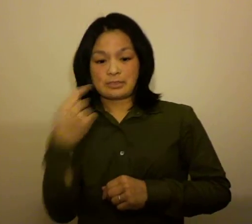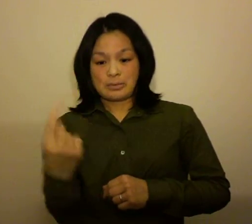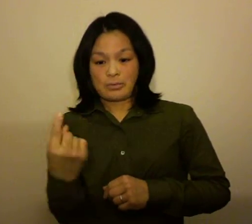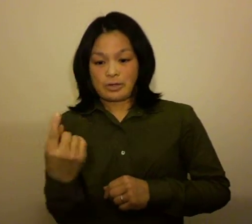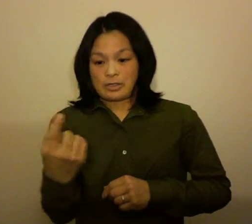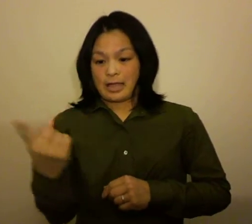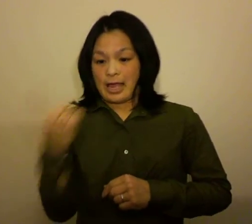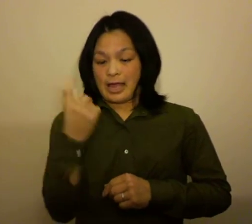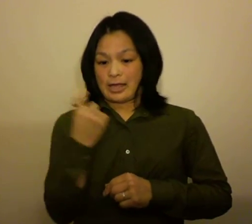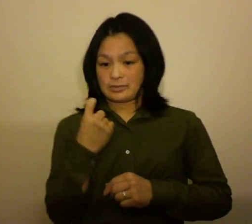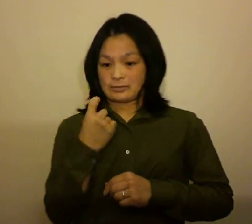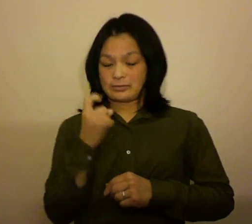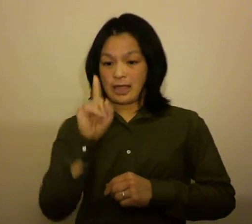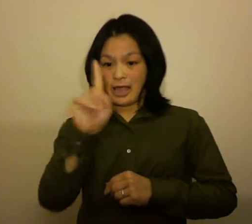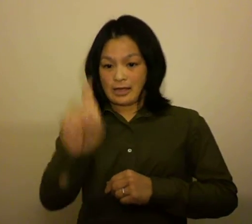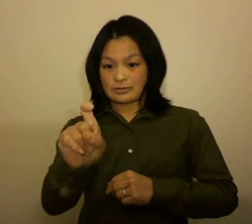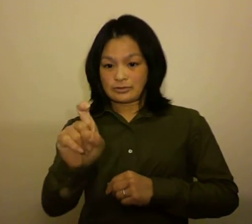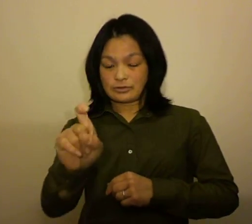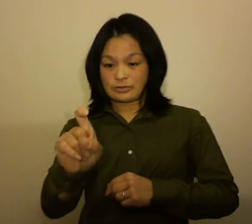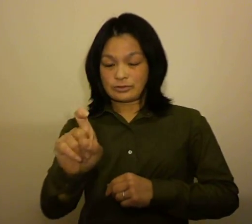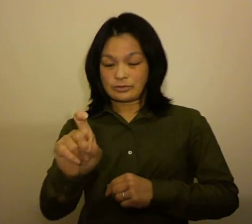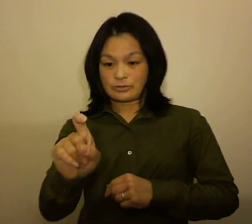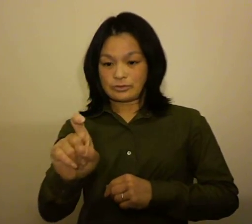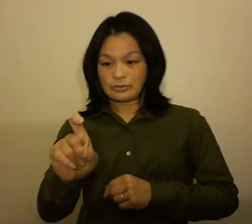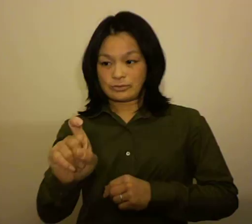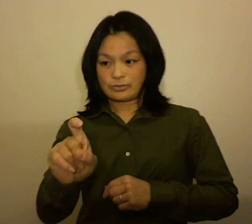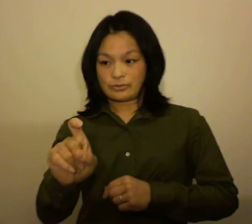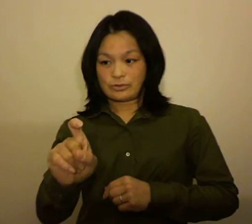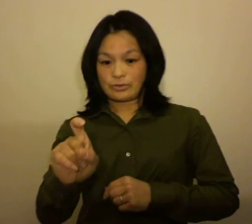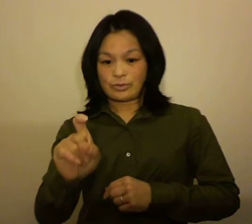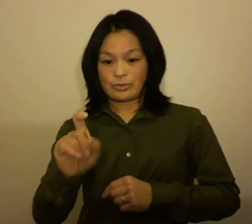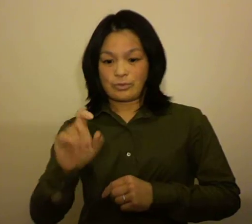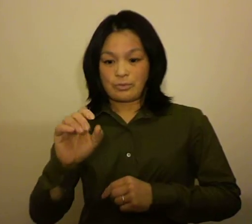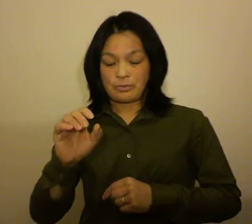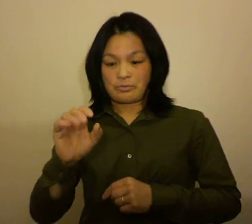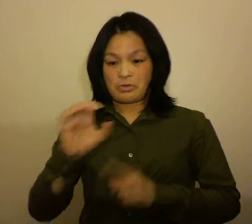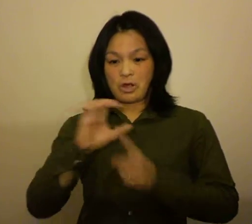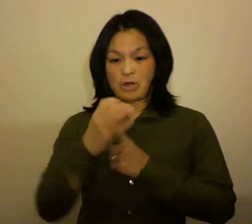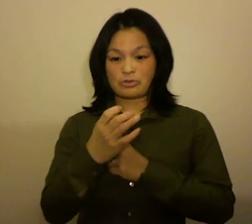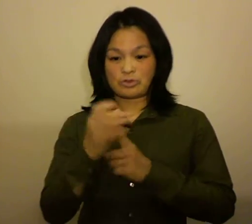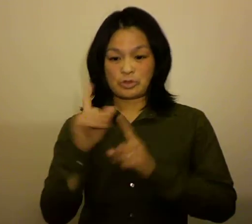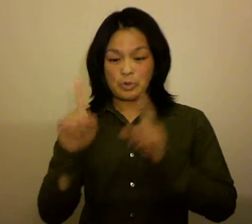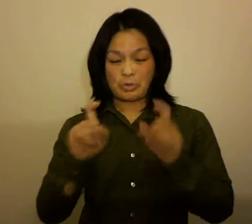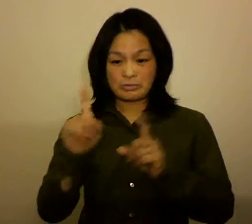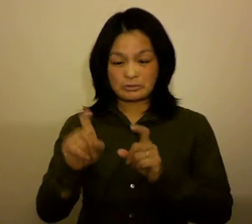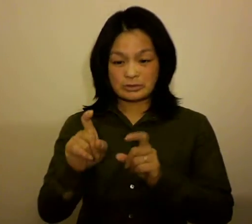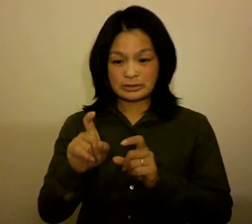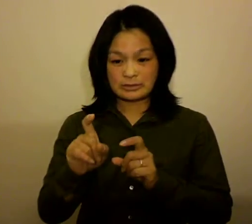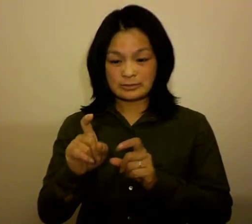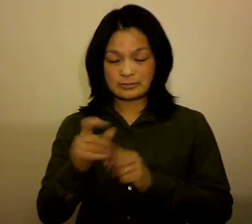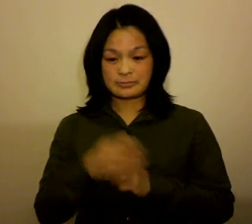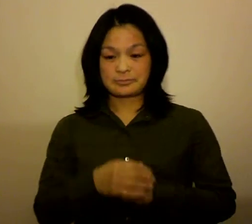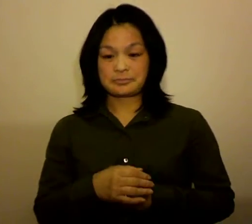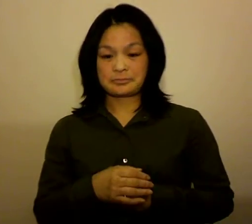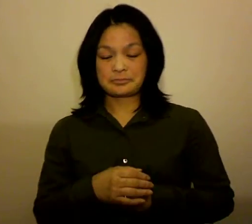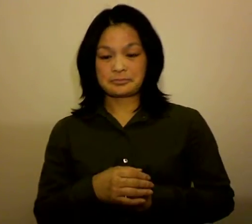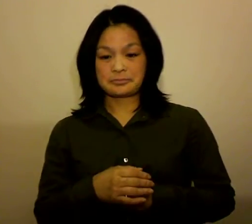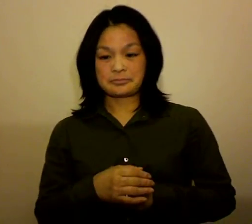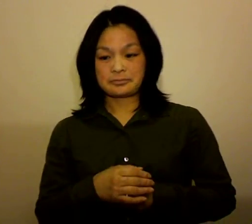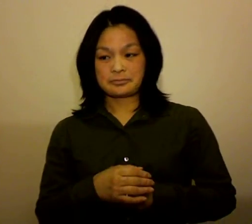person's motivation, or why did they ask this question? If someone asks an African American teenager about Black